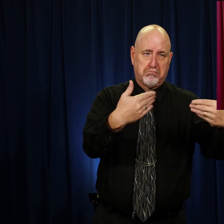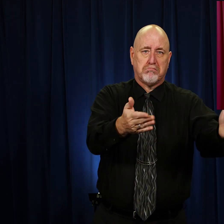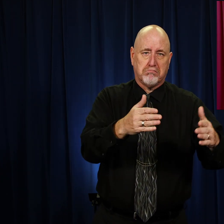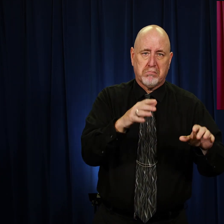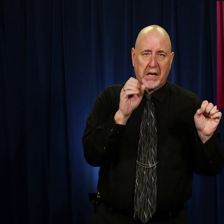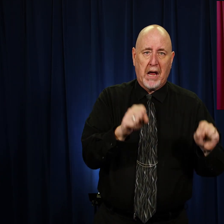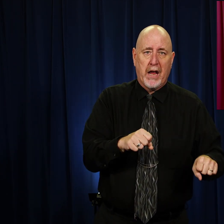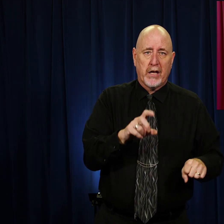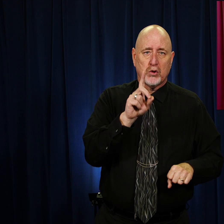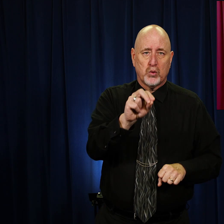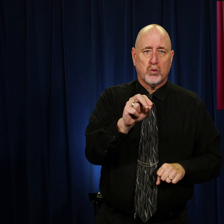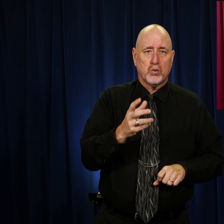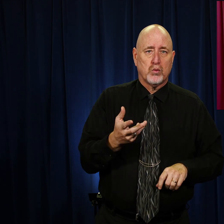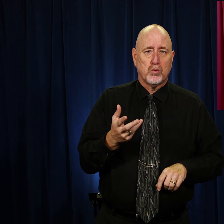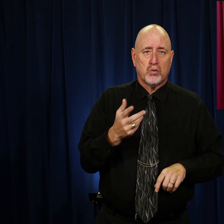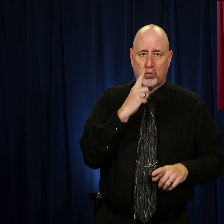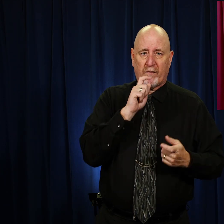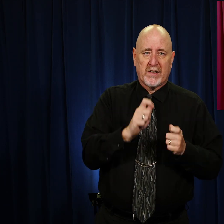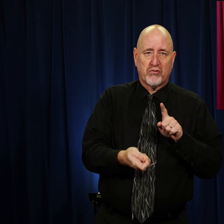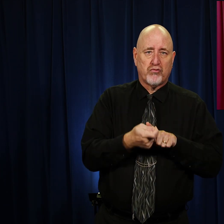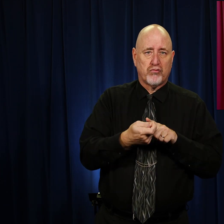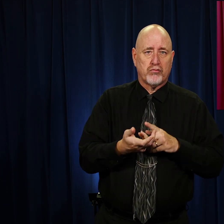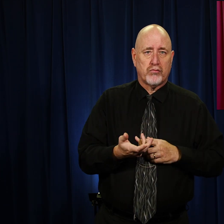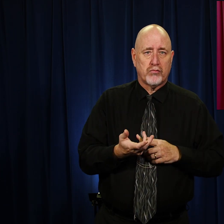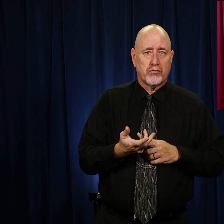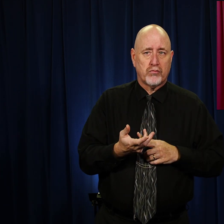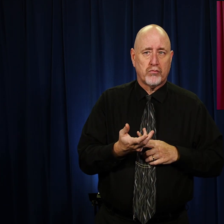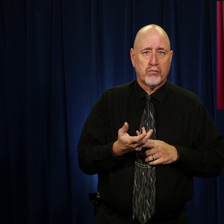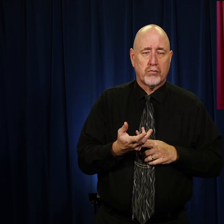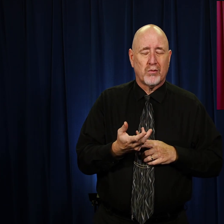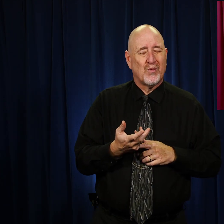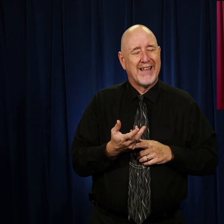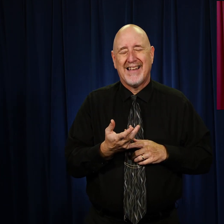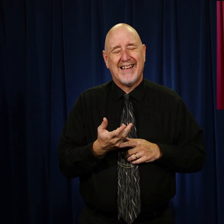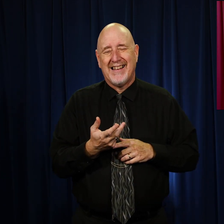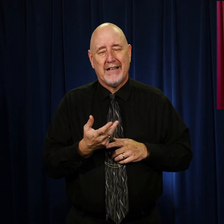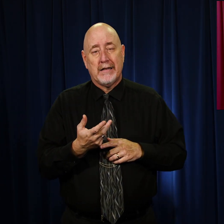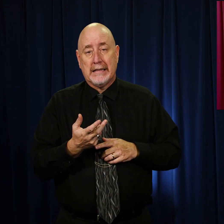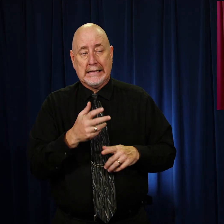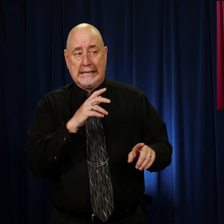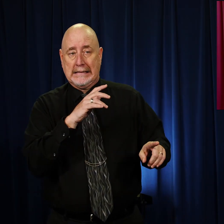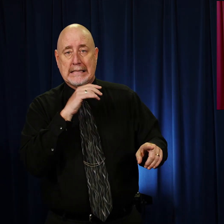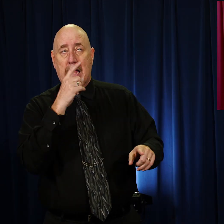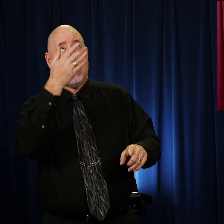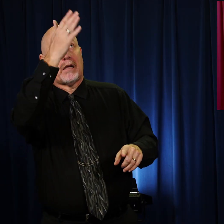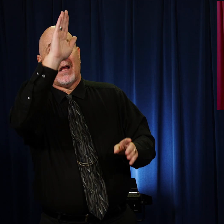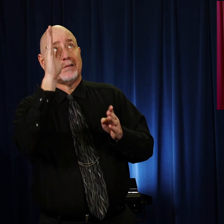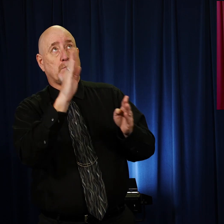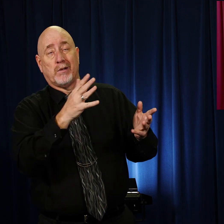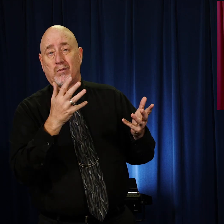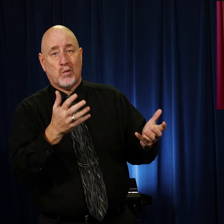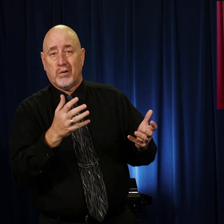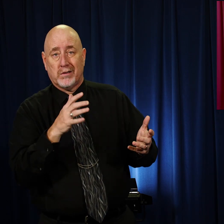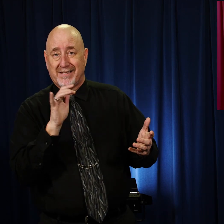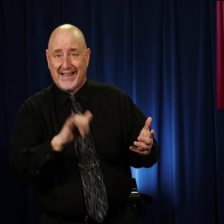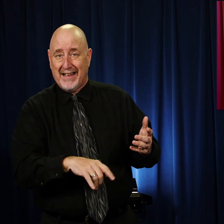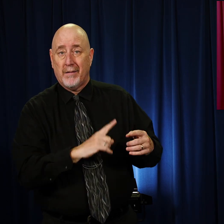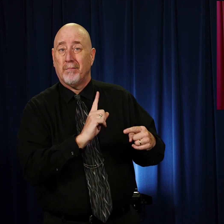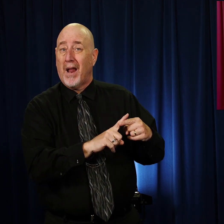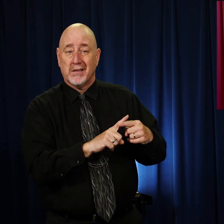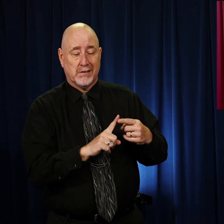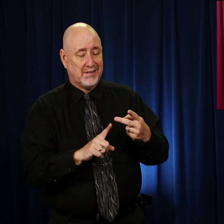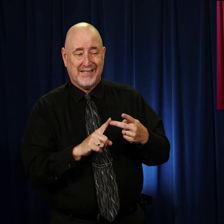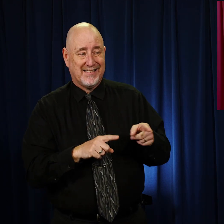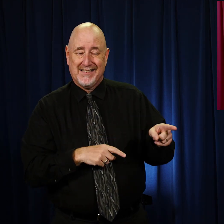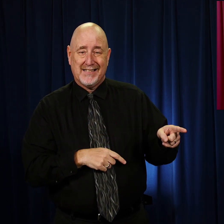to get revenge. Well, not only was that not what God wanted, but it